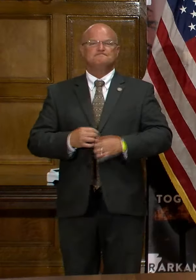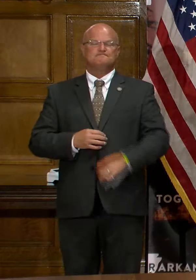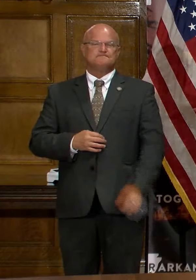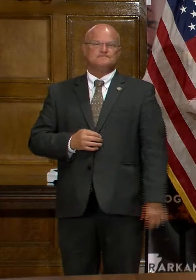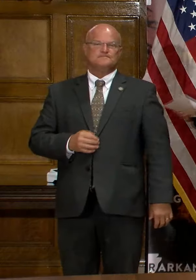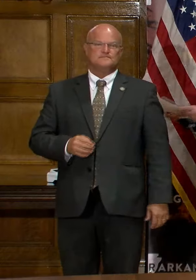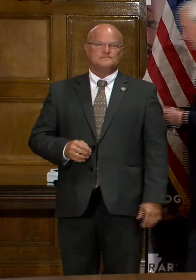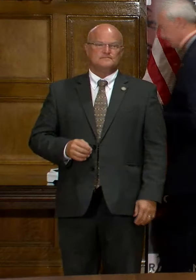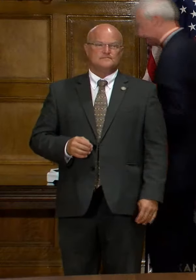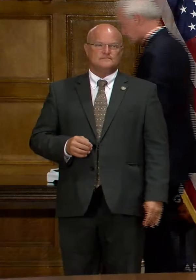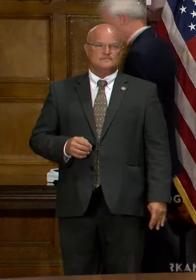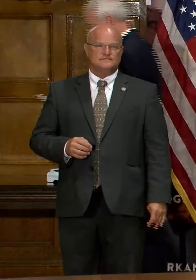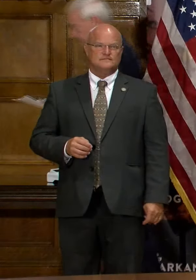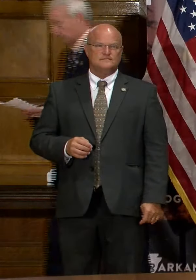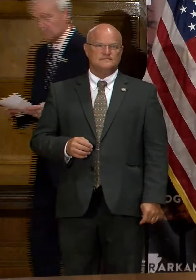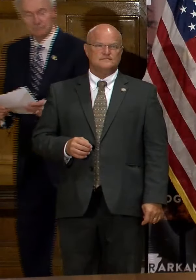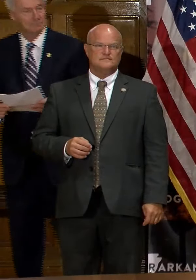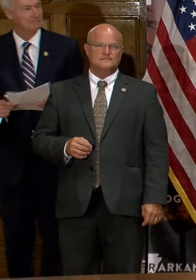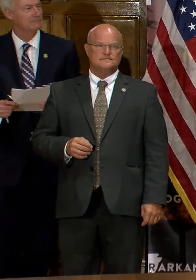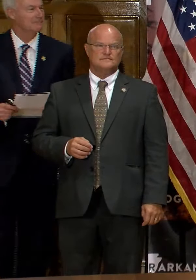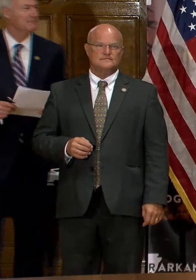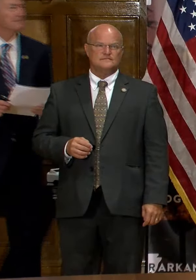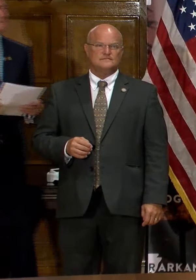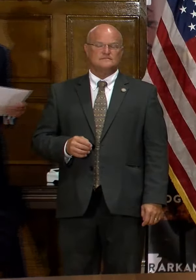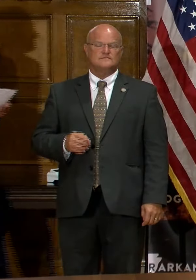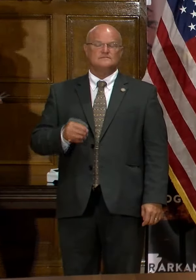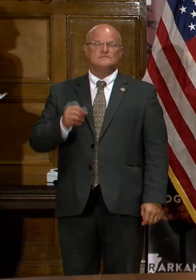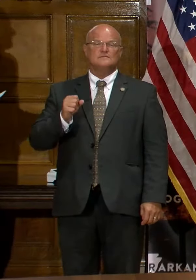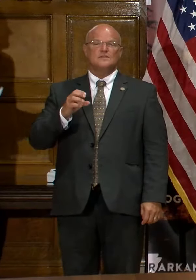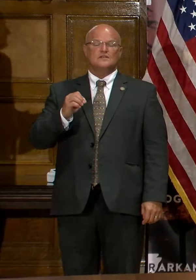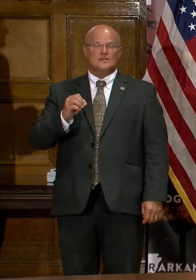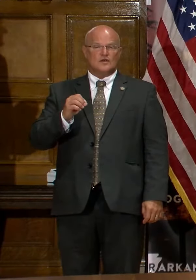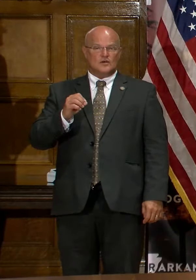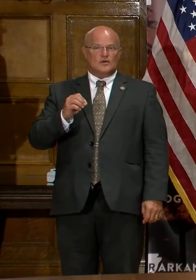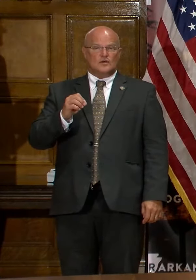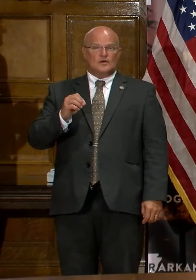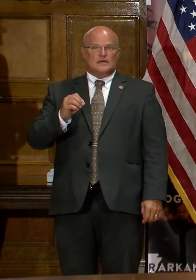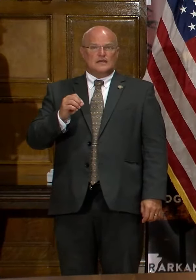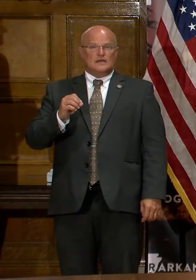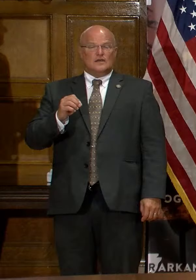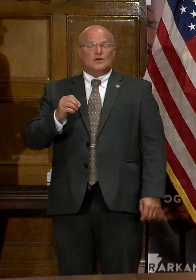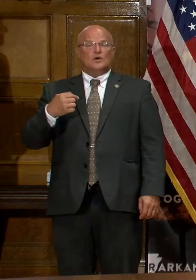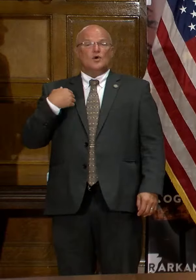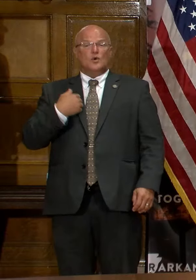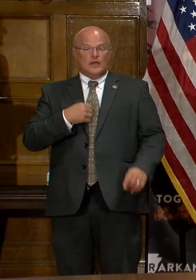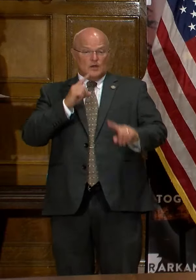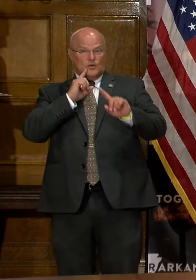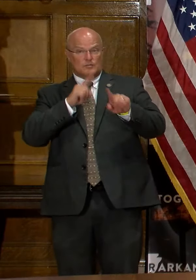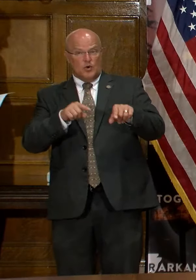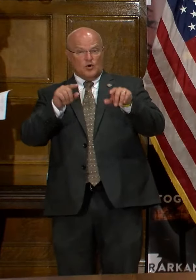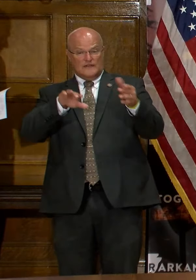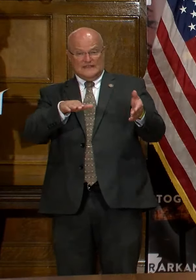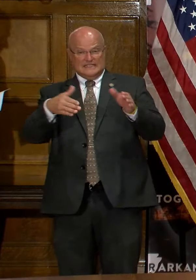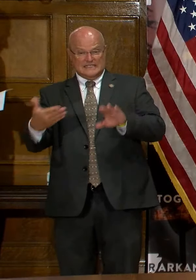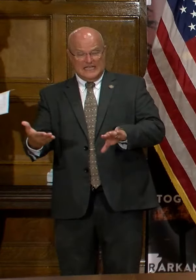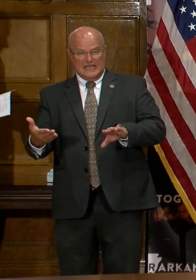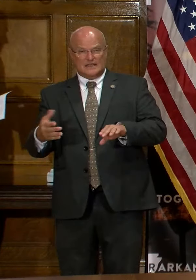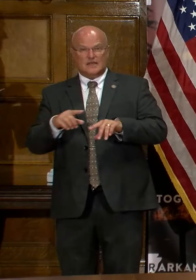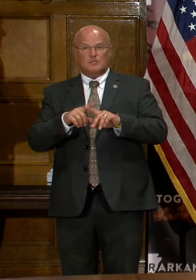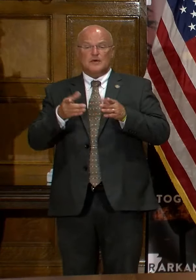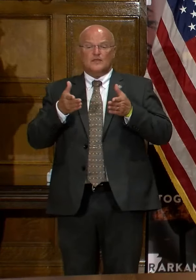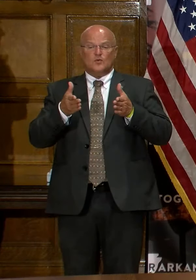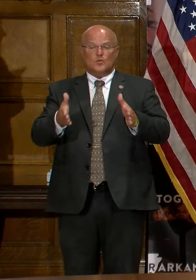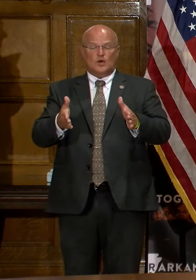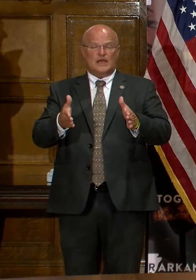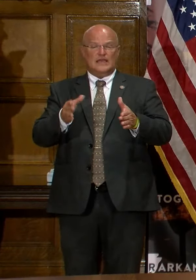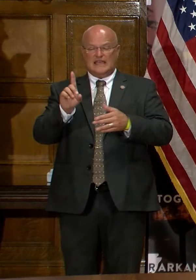So it is, we do report new deaths. Those are the date in which we report